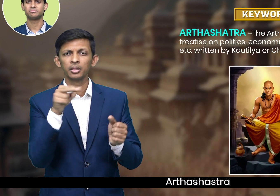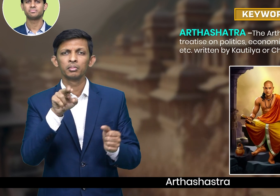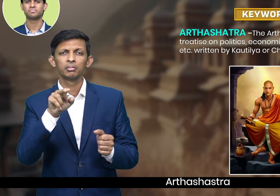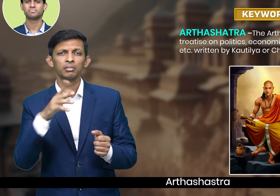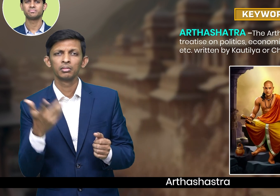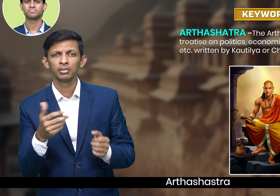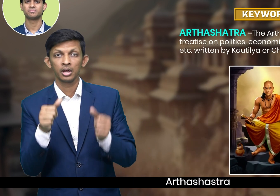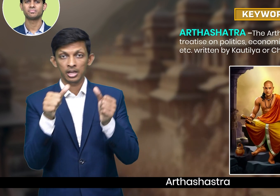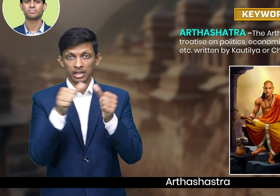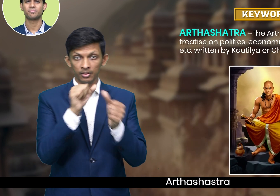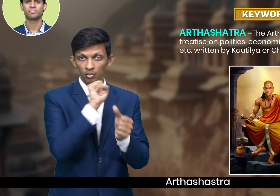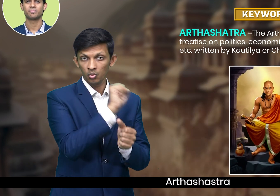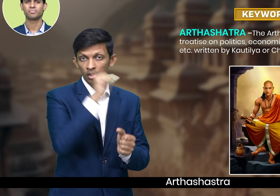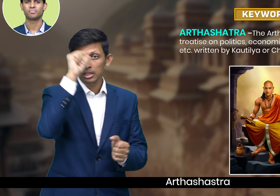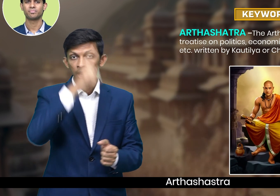Arthashastra.